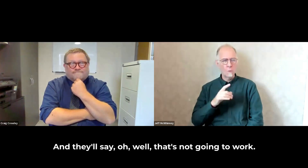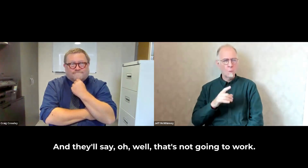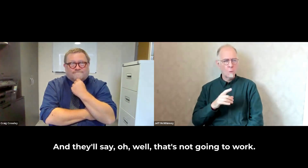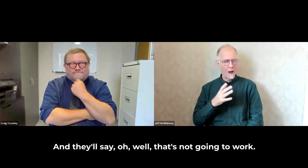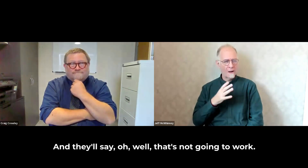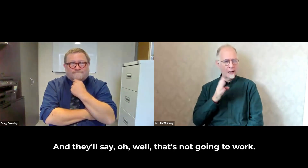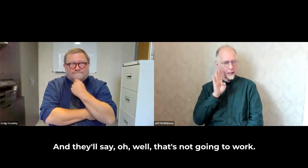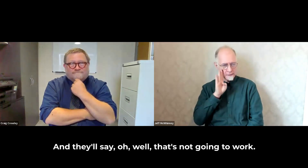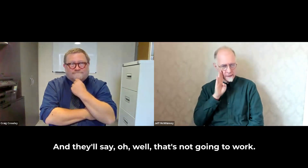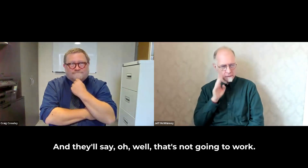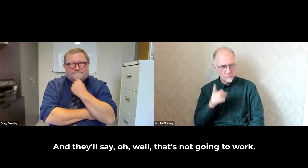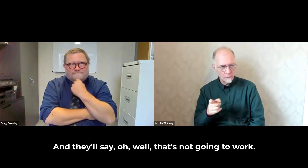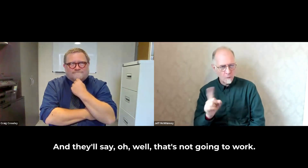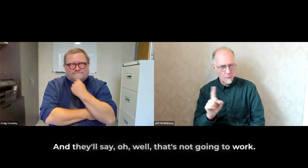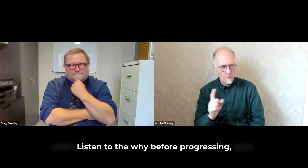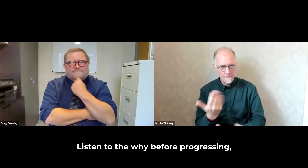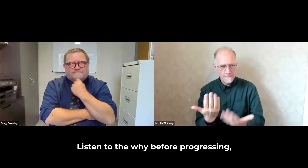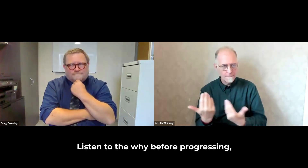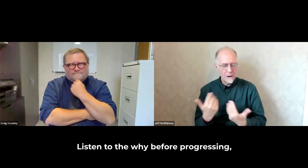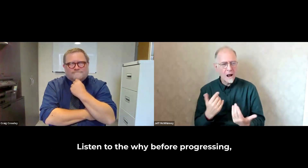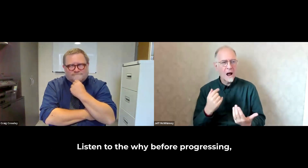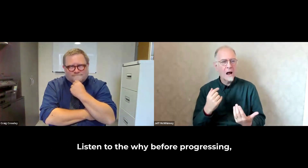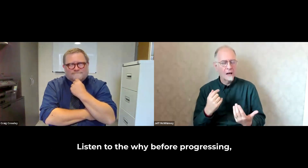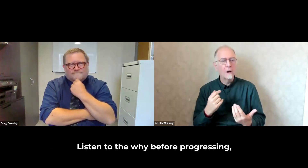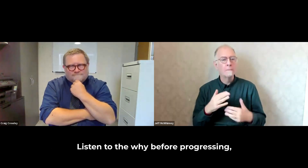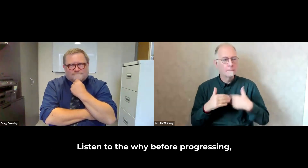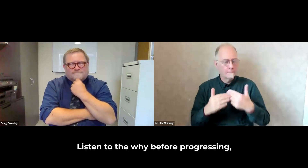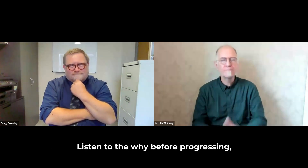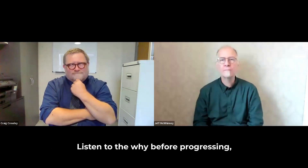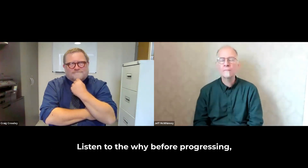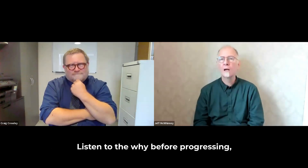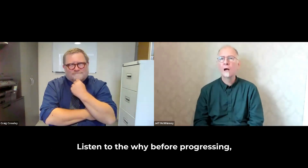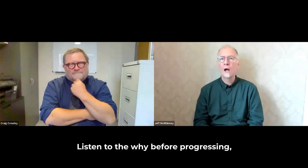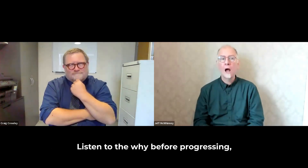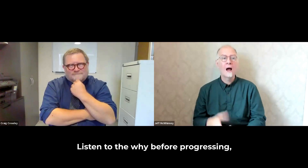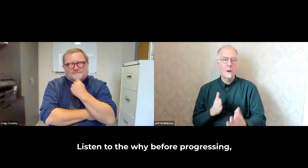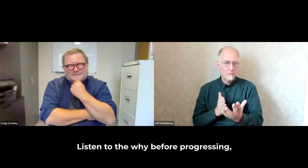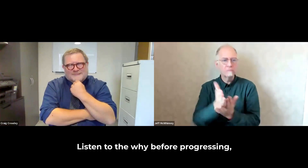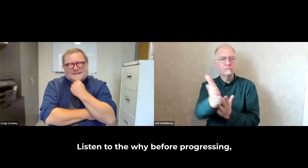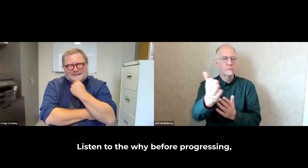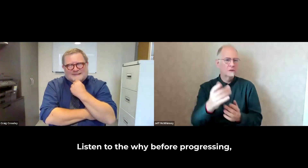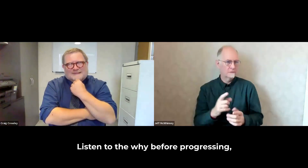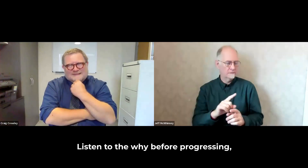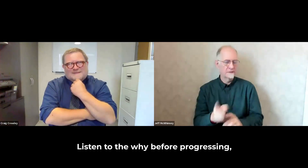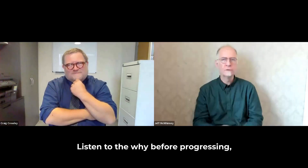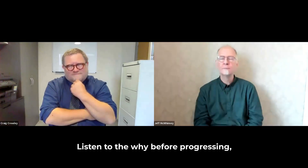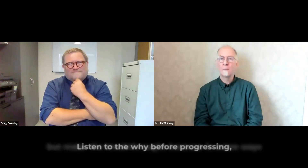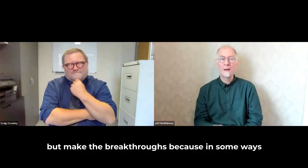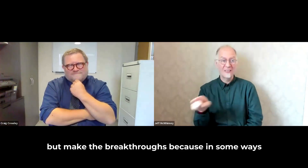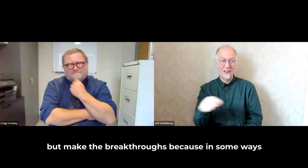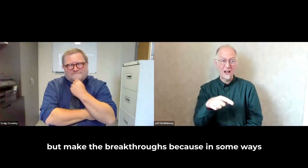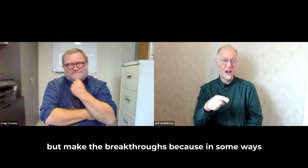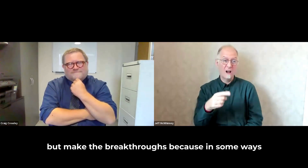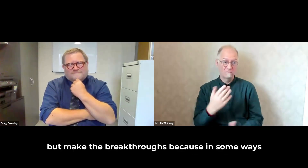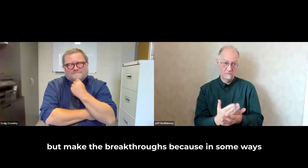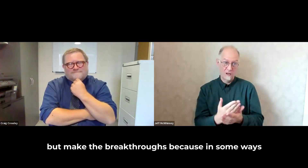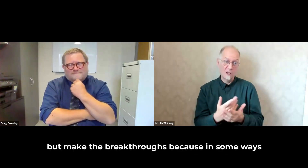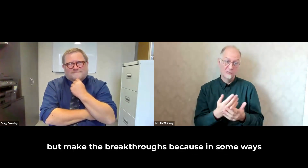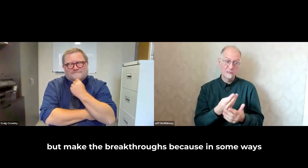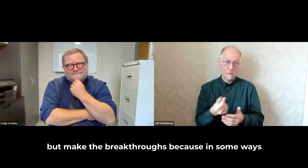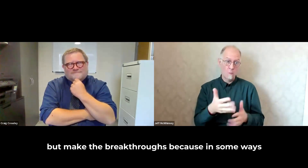oh, well, that's not going to work. Listen to the why. before progressing, but